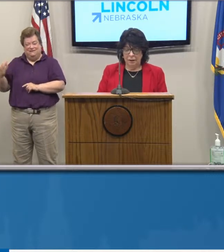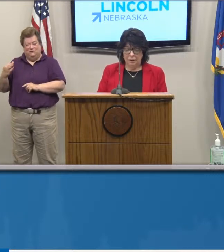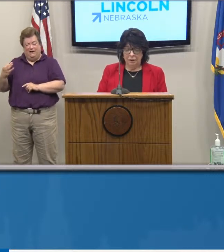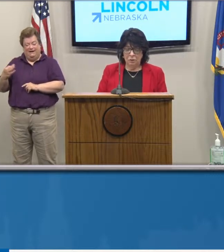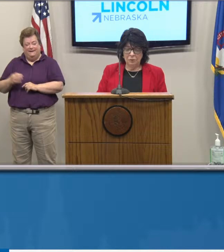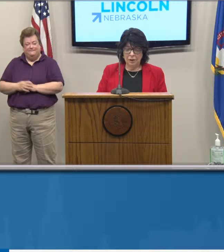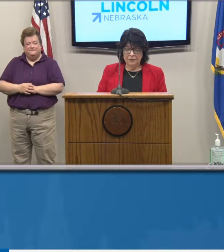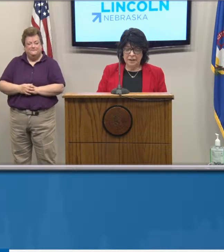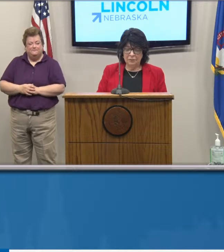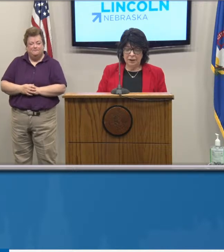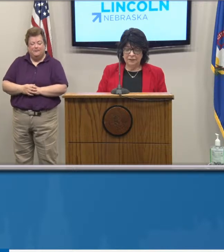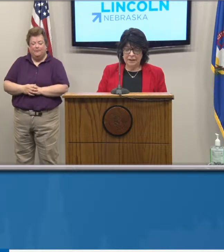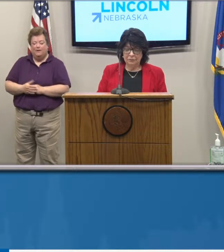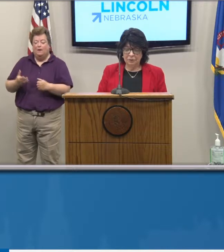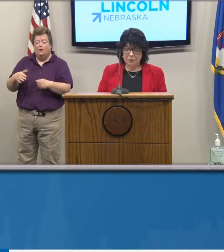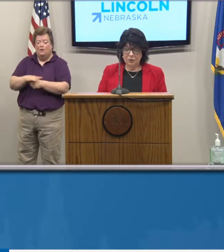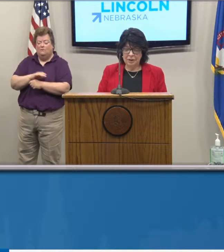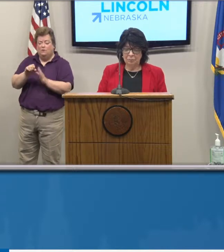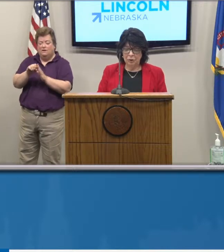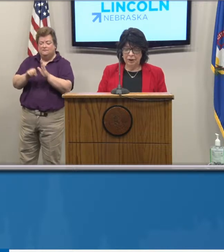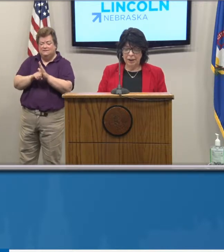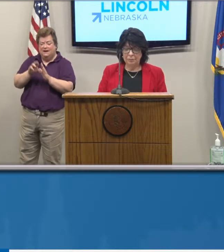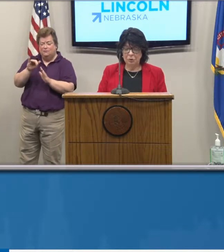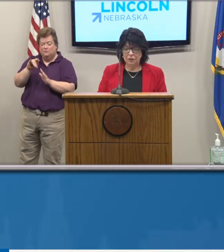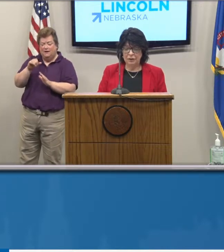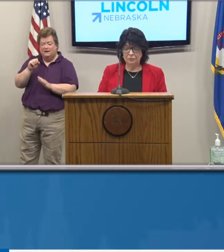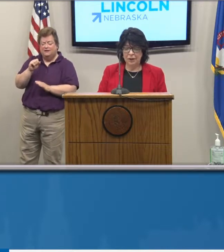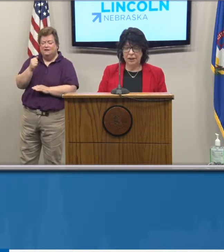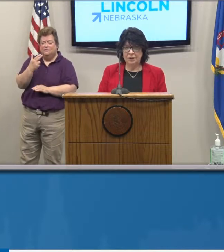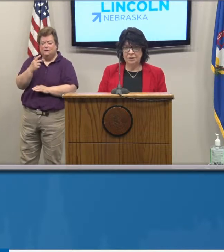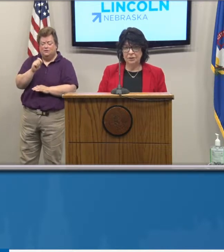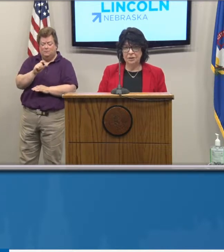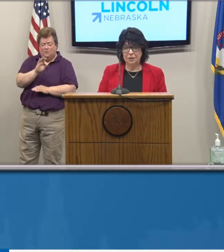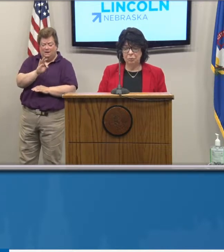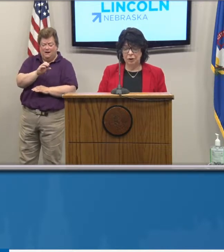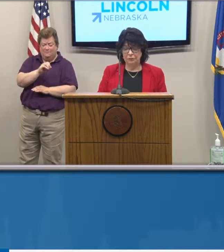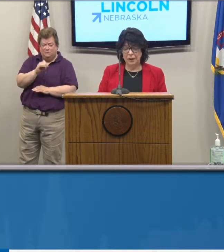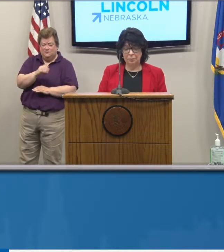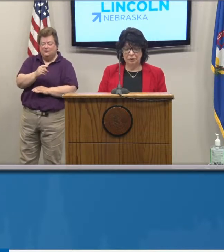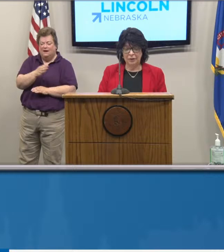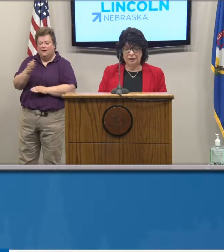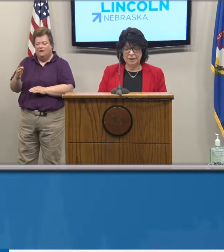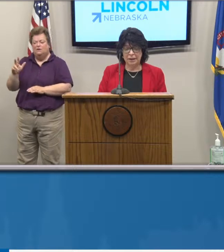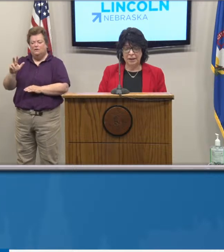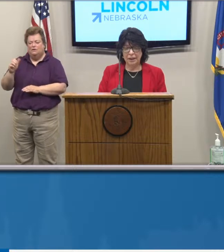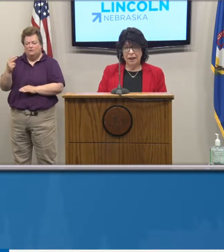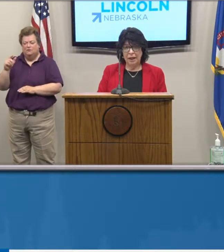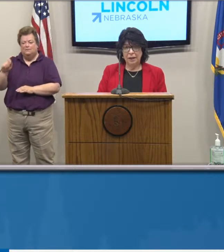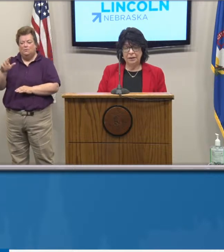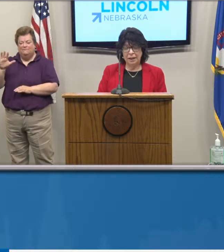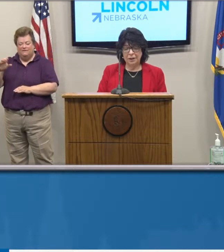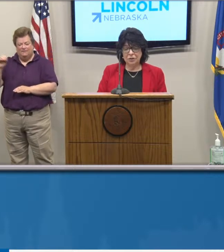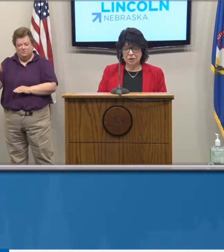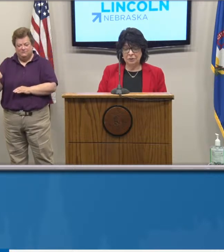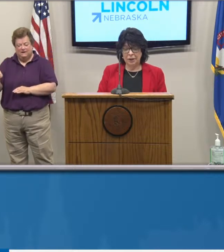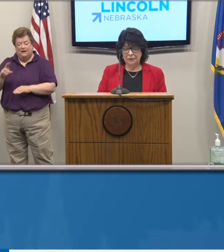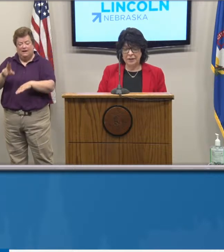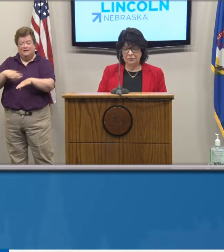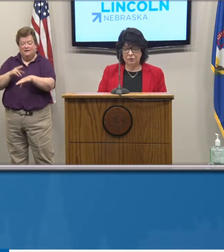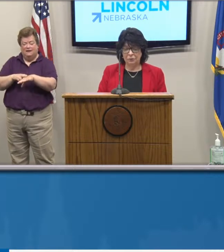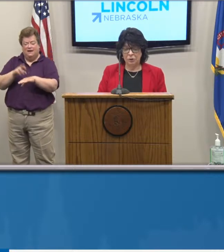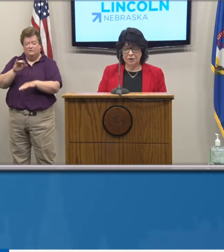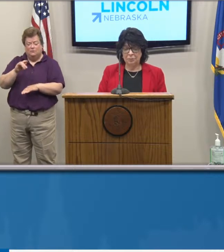16,471. That makes our overall positivity rate 7.5%, down slightly from the